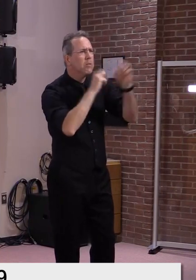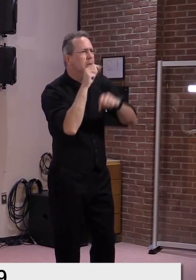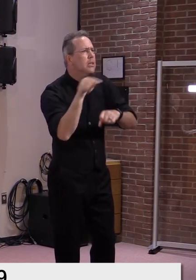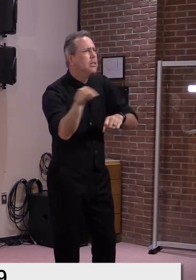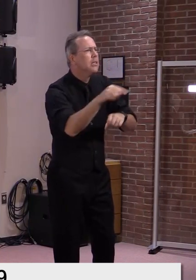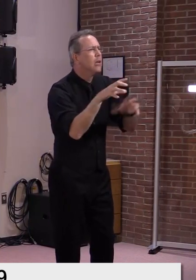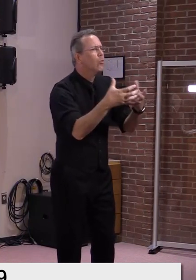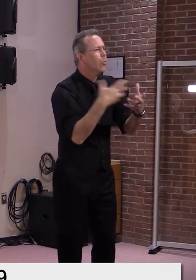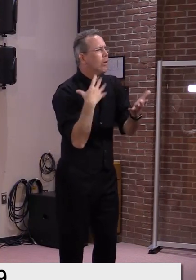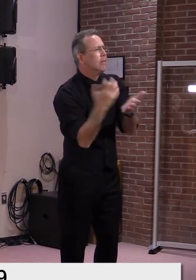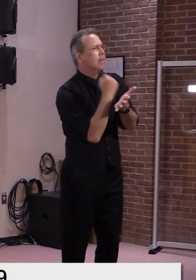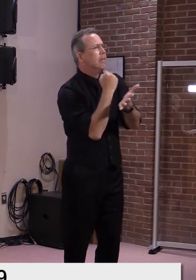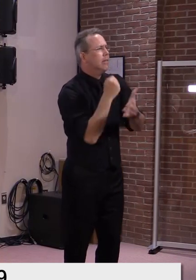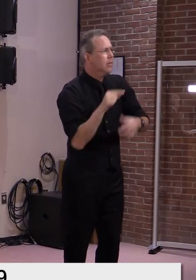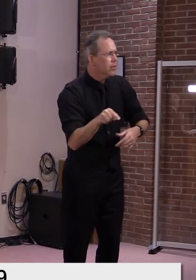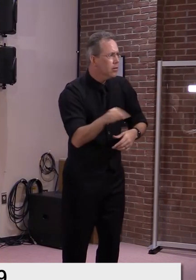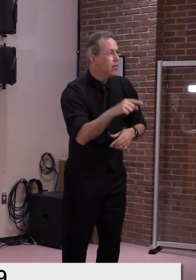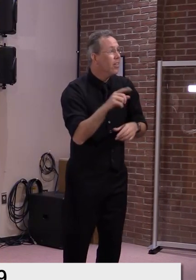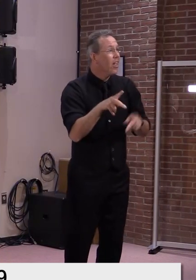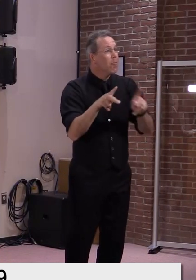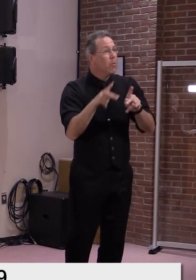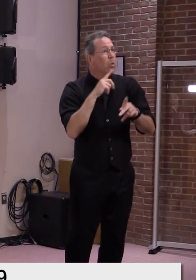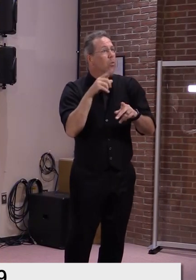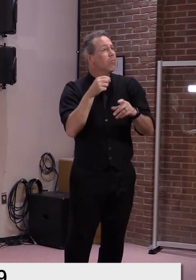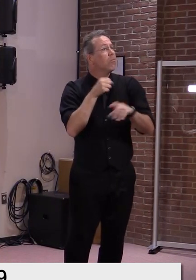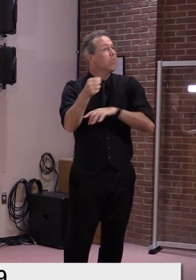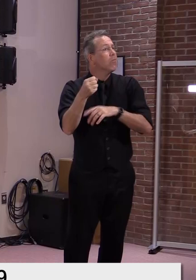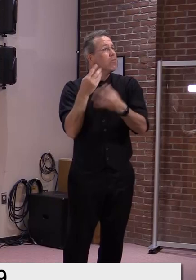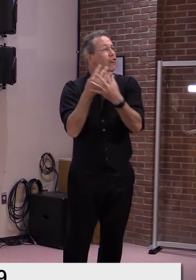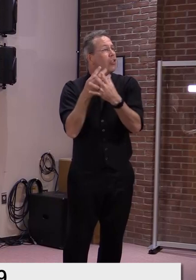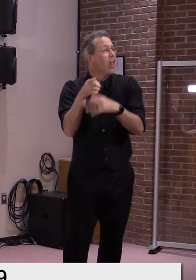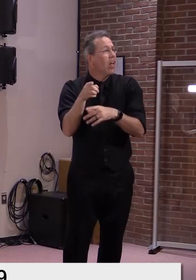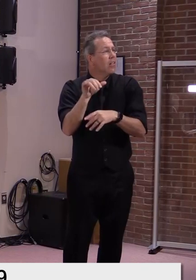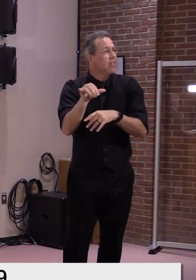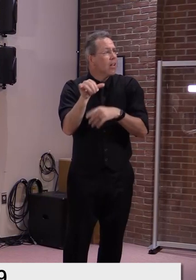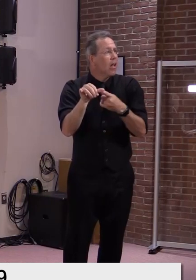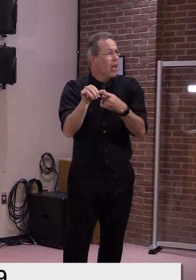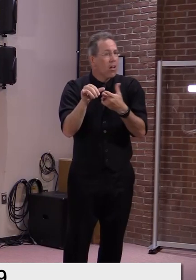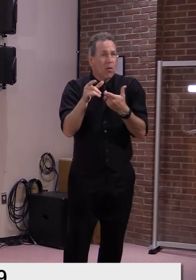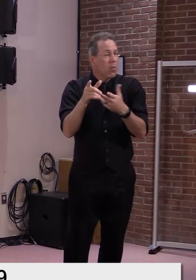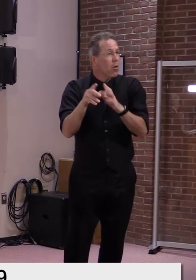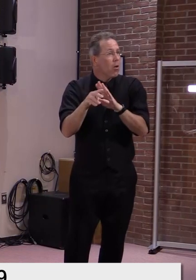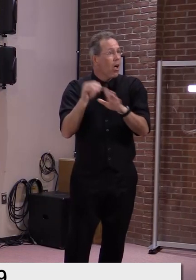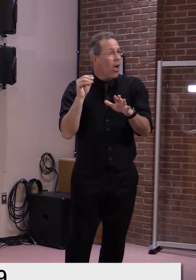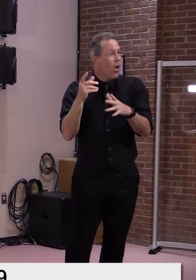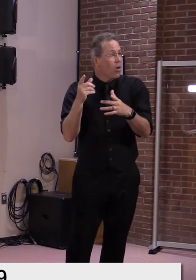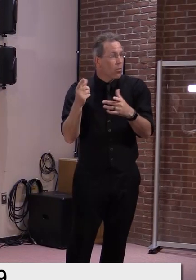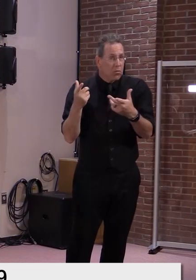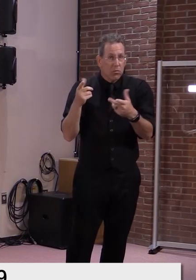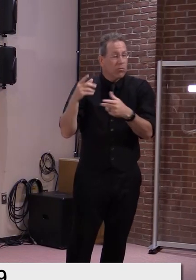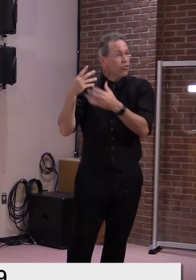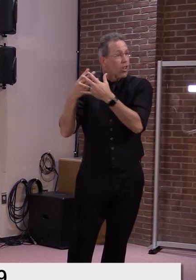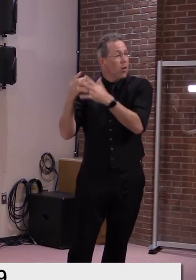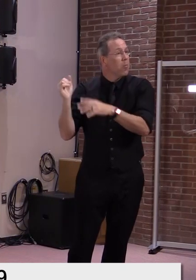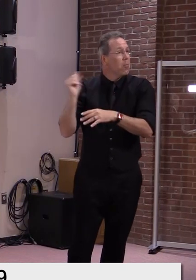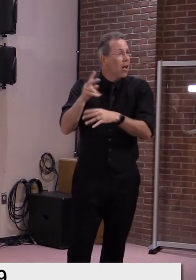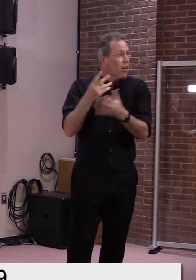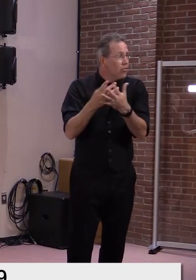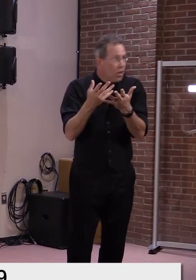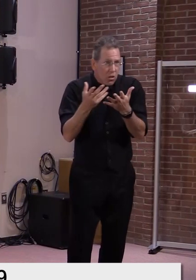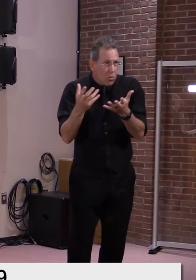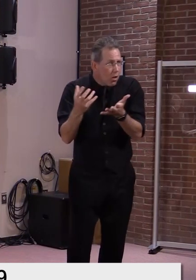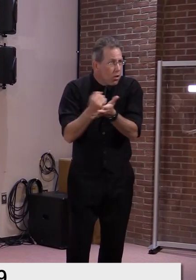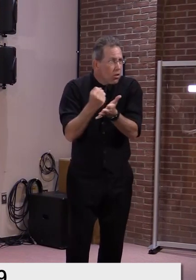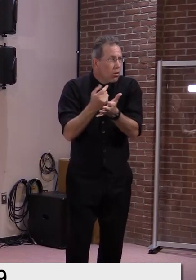in the incarcerated population. We're asking for a survey of those to find out what their concerns are, and we hope to